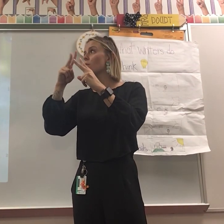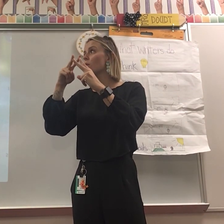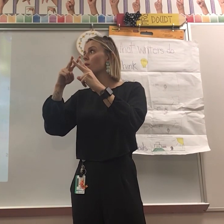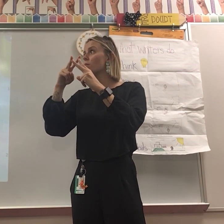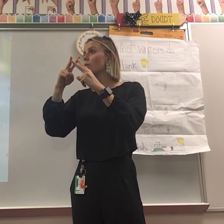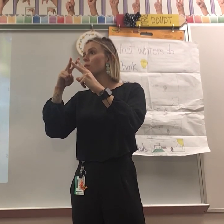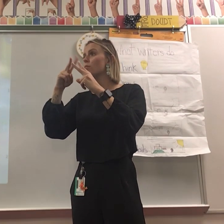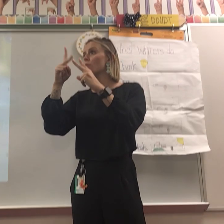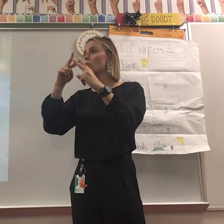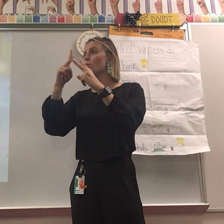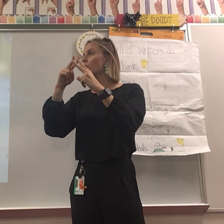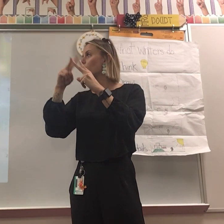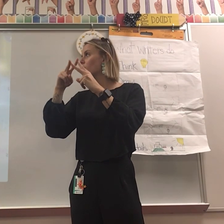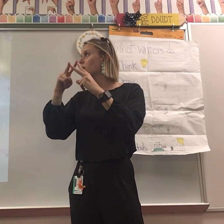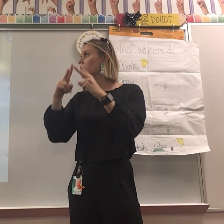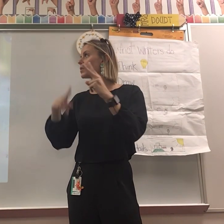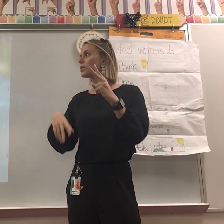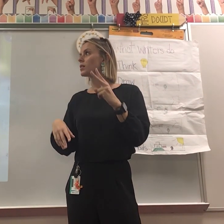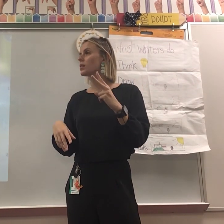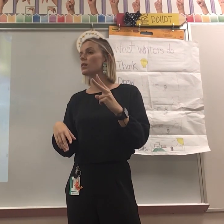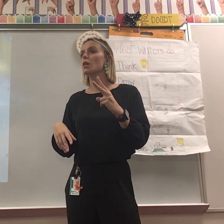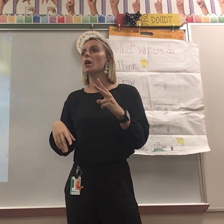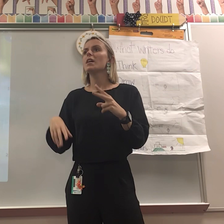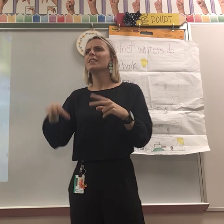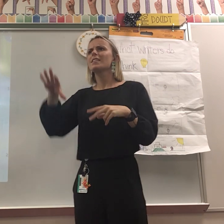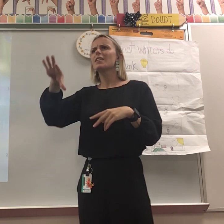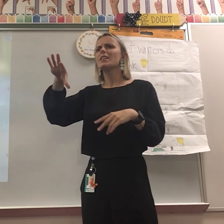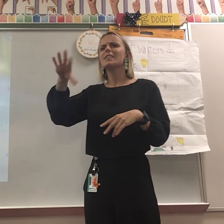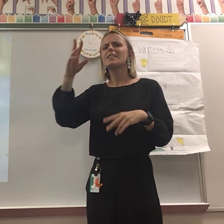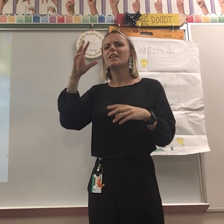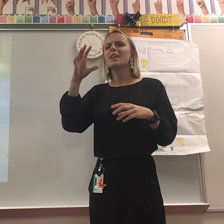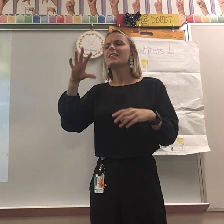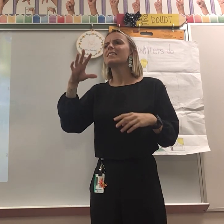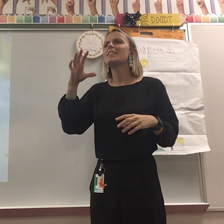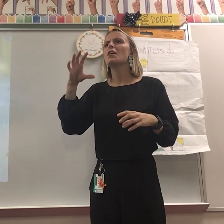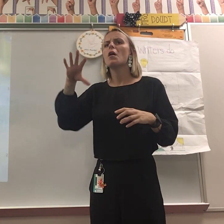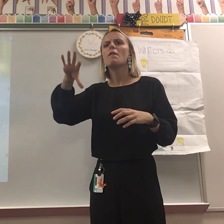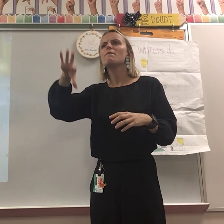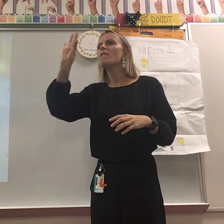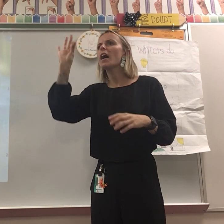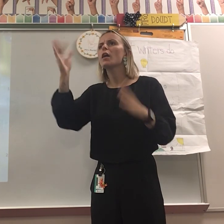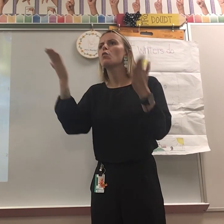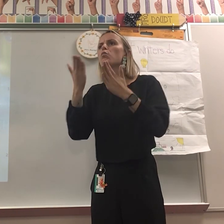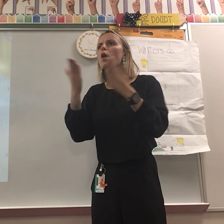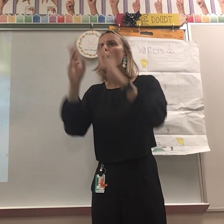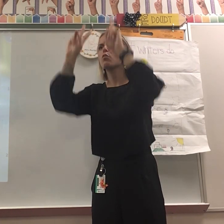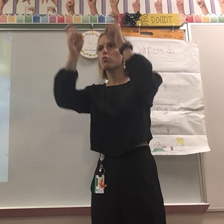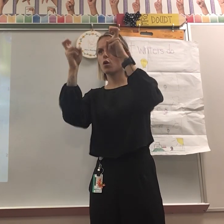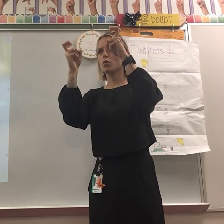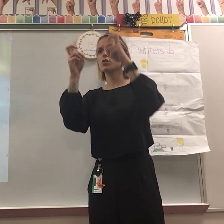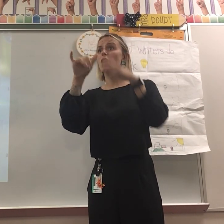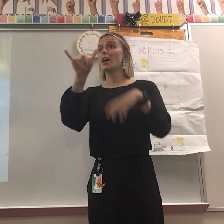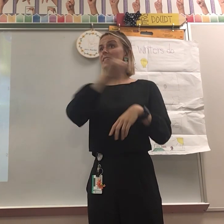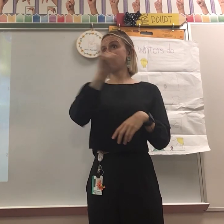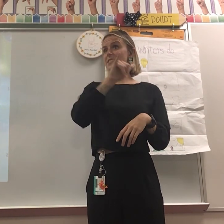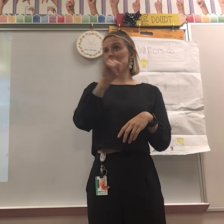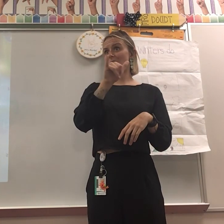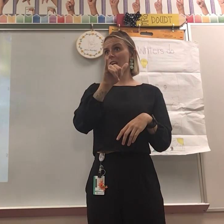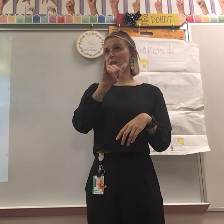work together, okay? To find out what are the quotes that they have that are the same, alike, or similar.